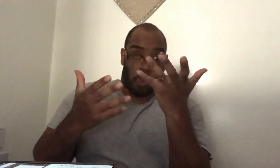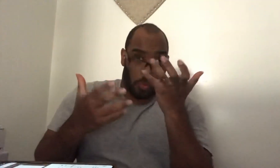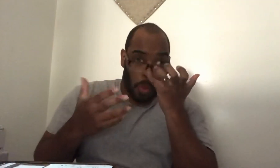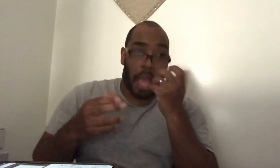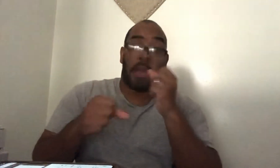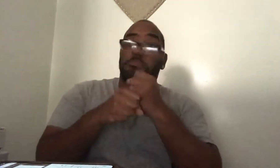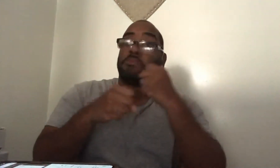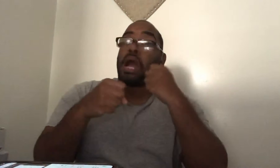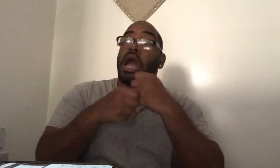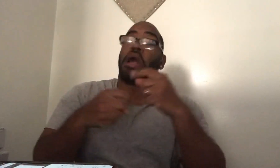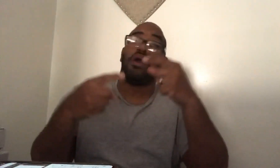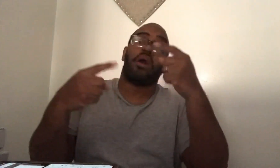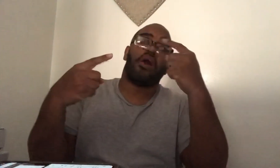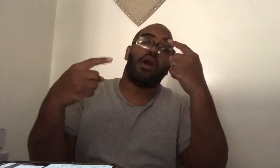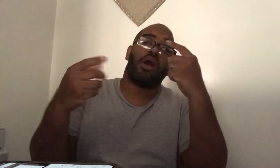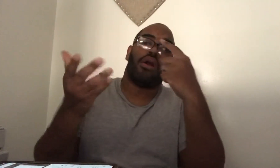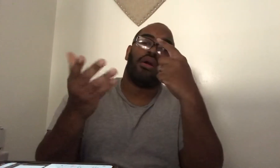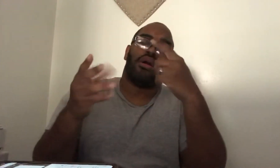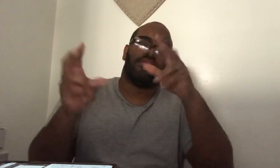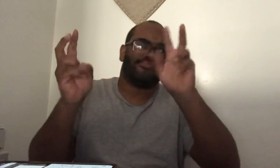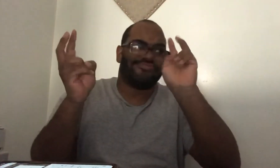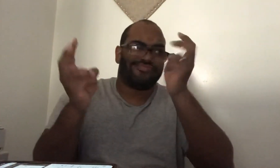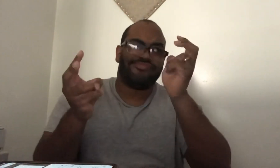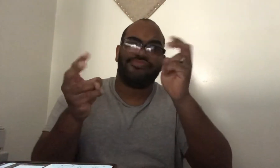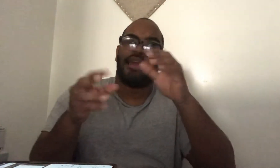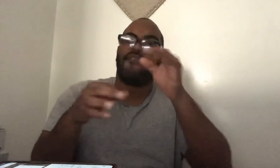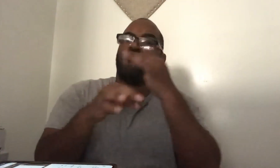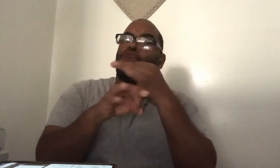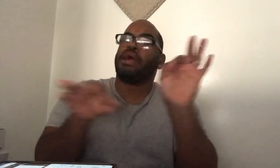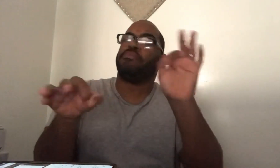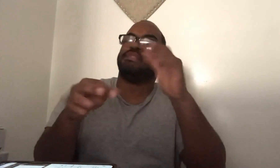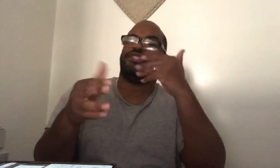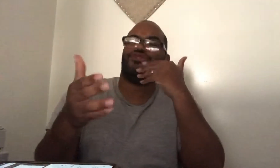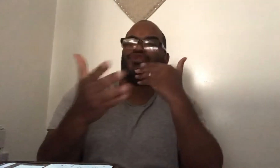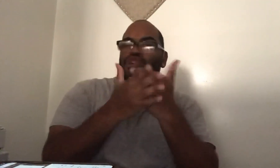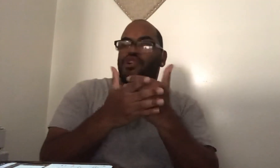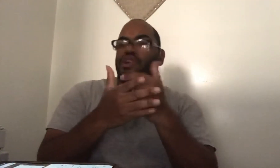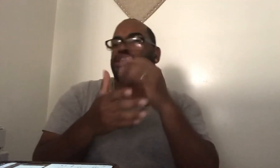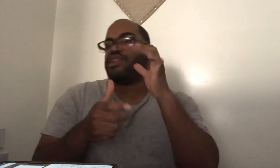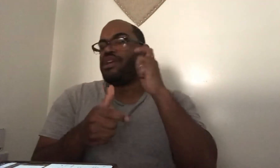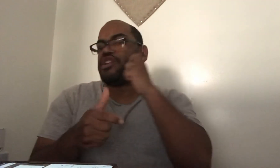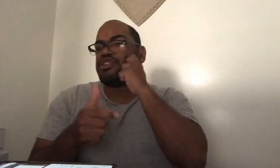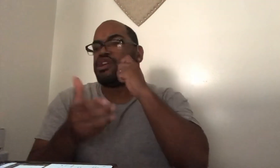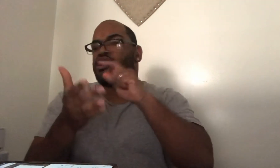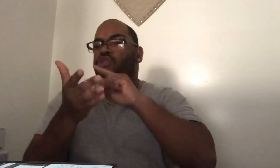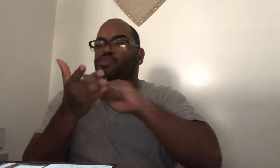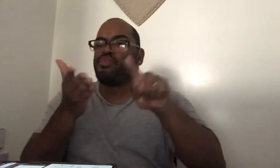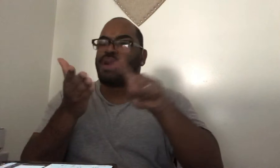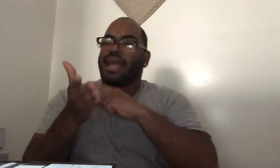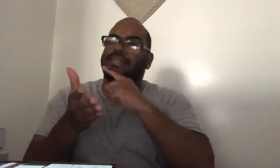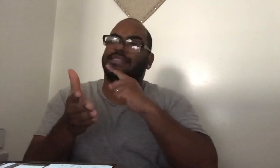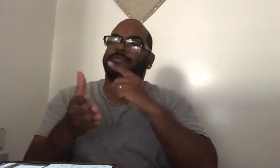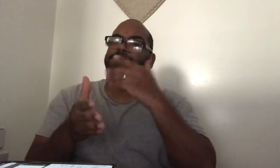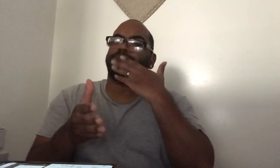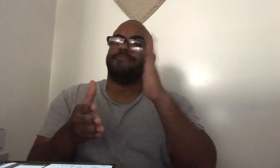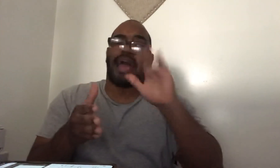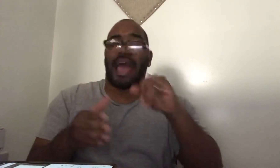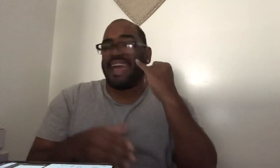freedom is good or racism is bad, and there's no reasonable person that disagrees with those things, then there's